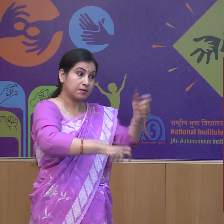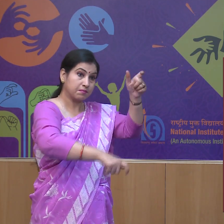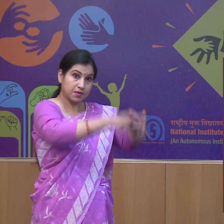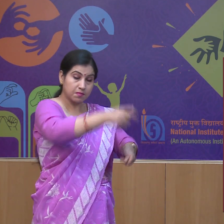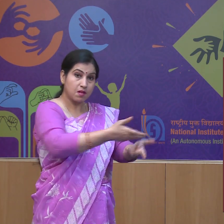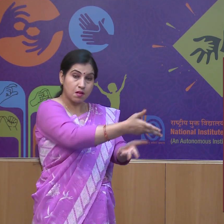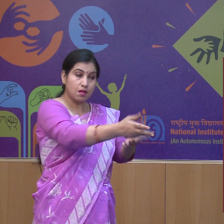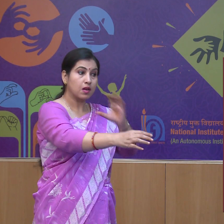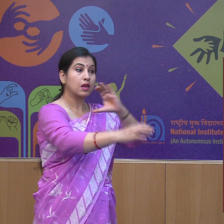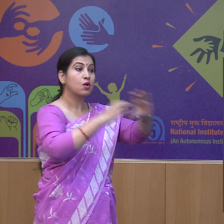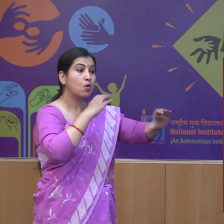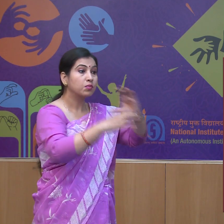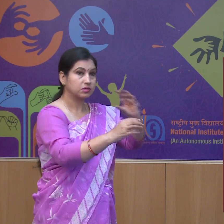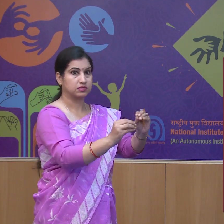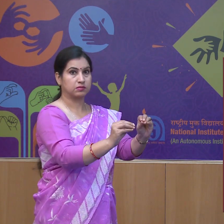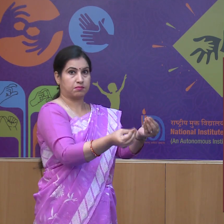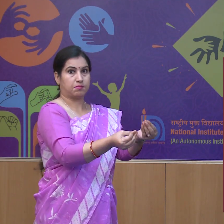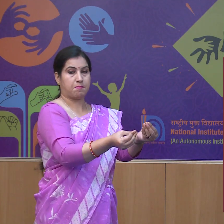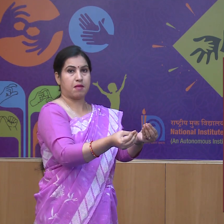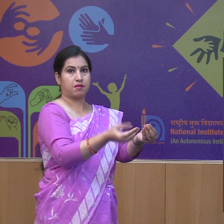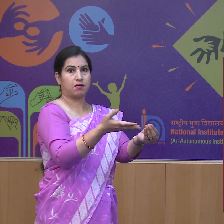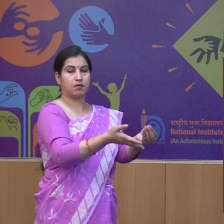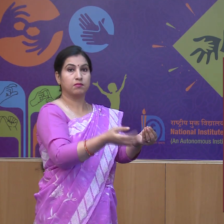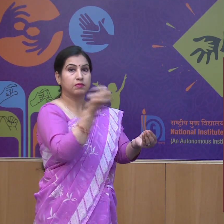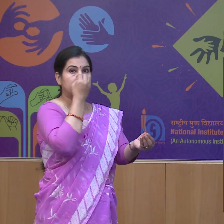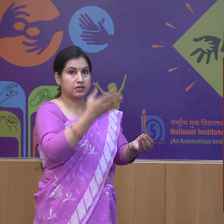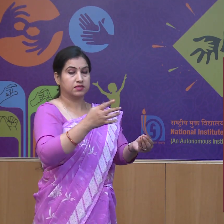process of communication became easier.